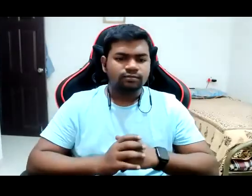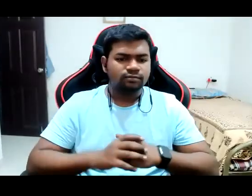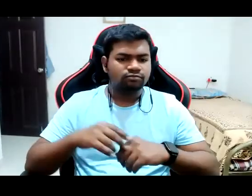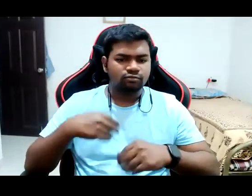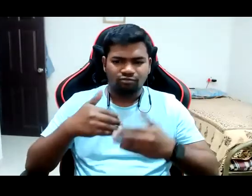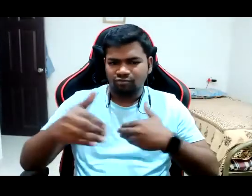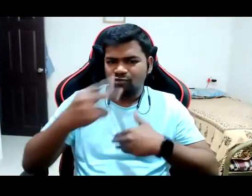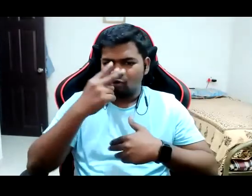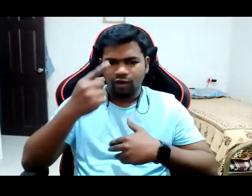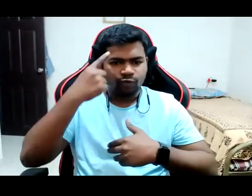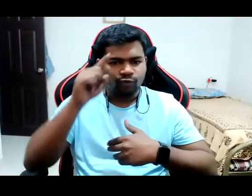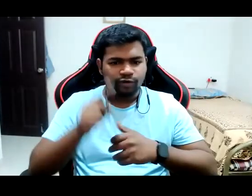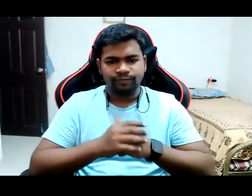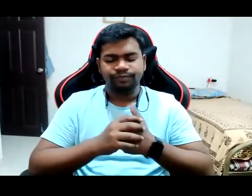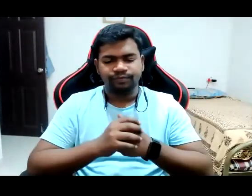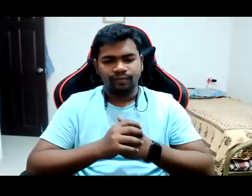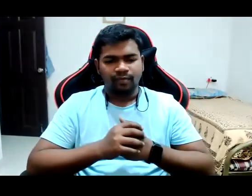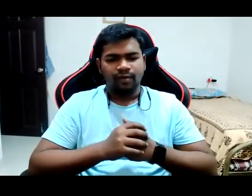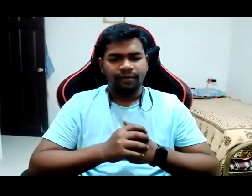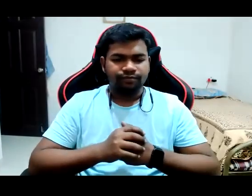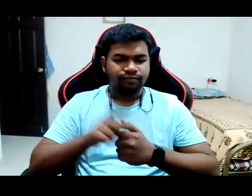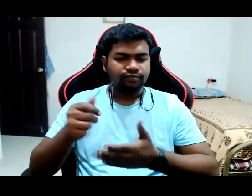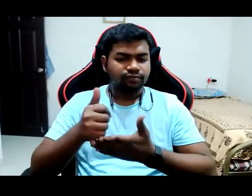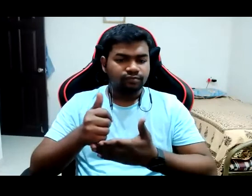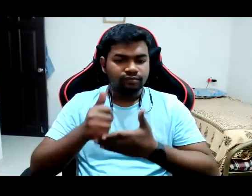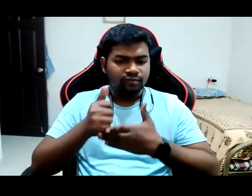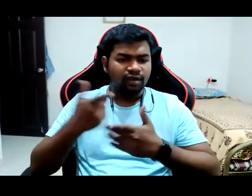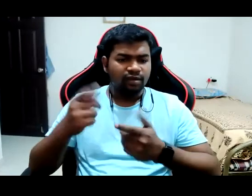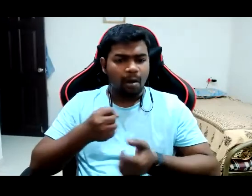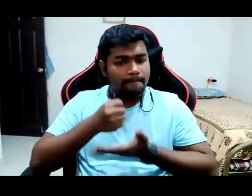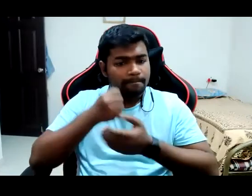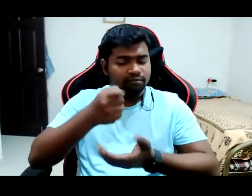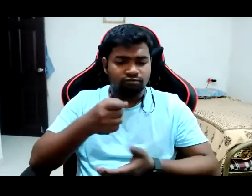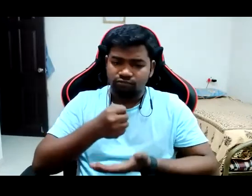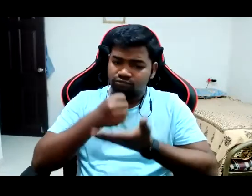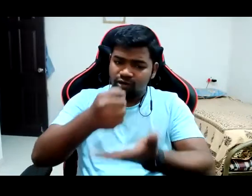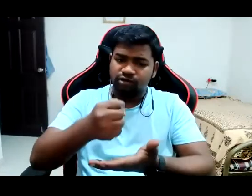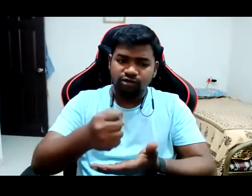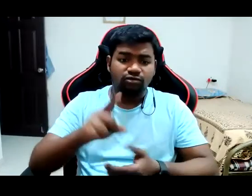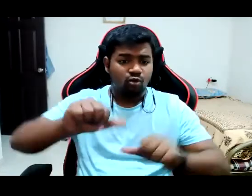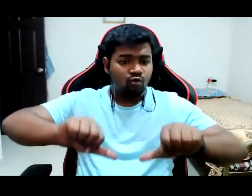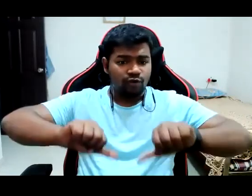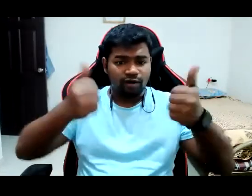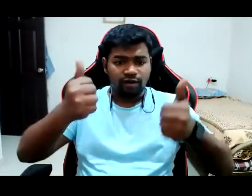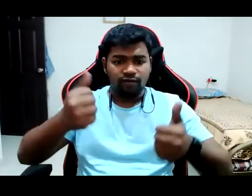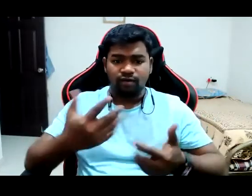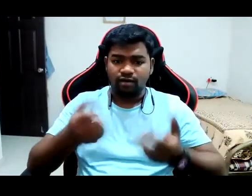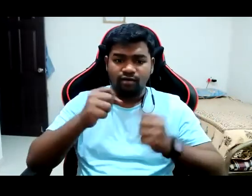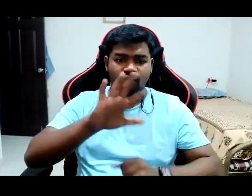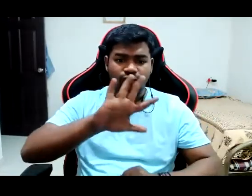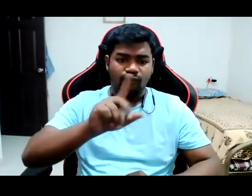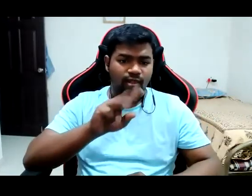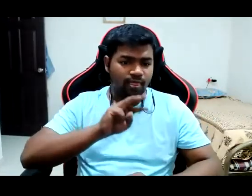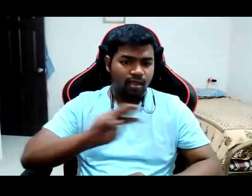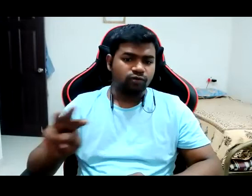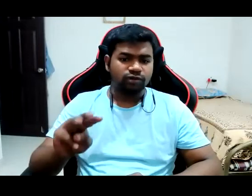for. In terms of prizes and awards, so yeah, the winner gets 51,000, the runner-up gets